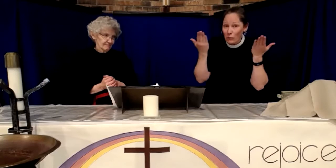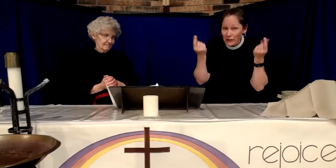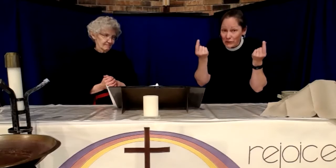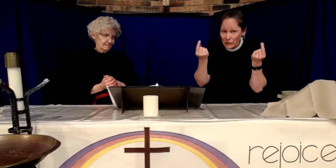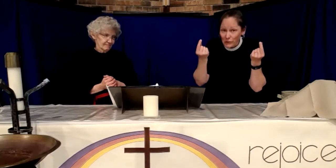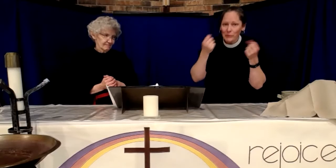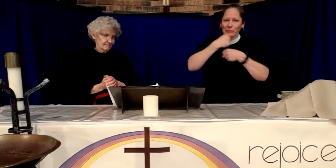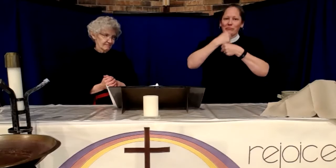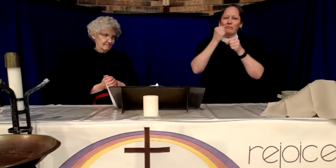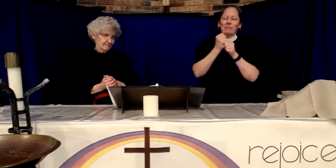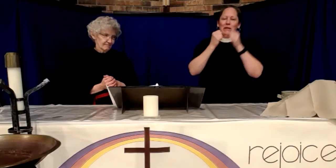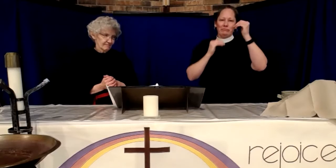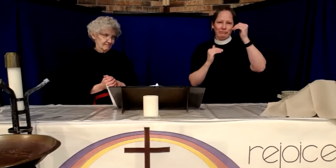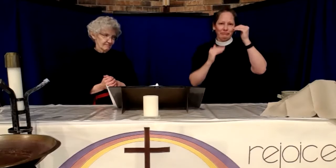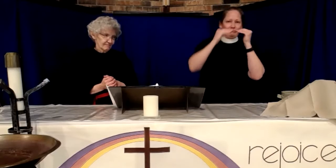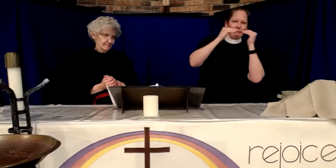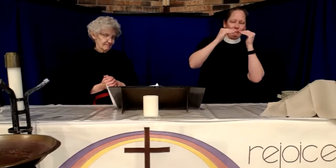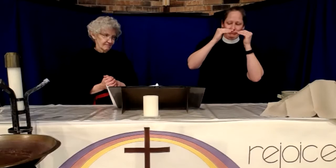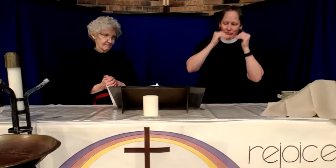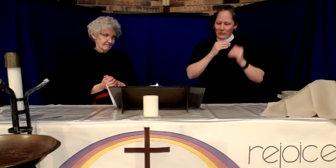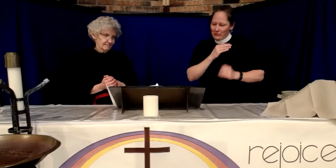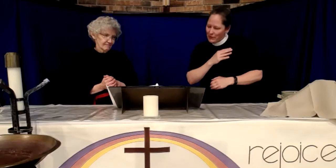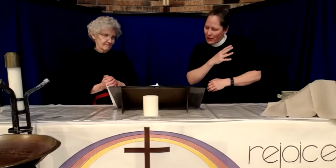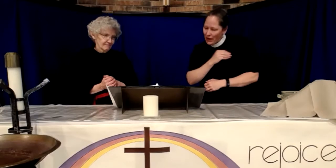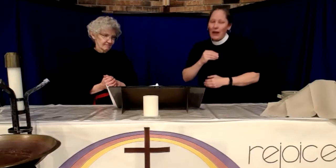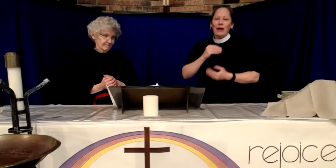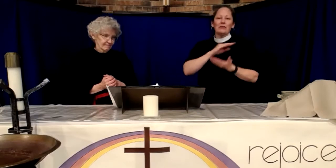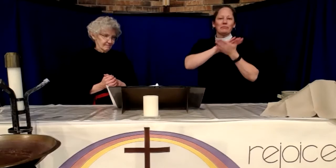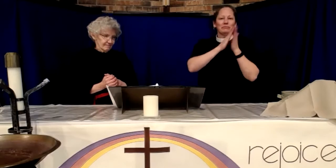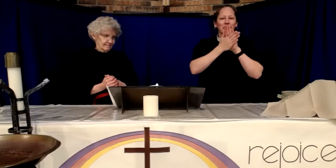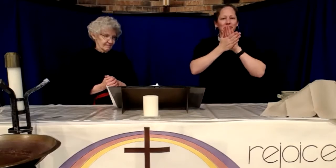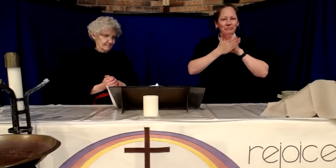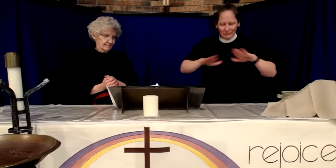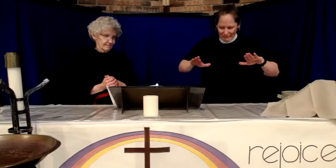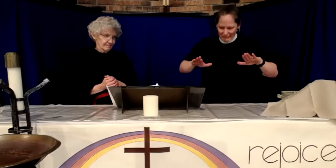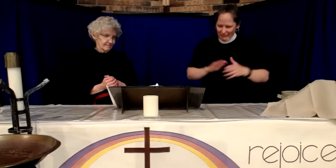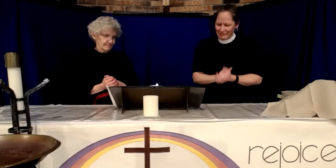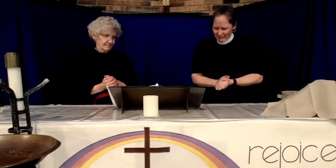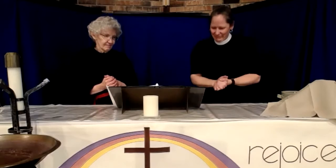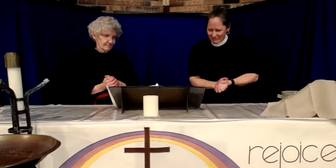create justice and peace.